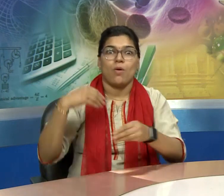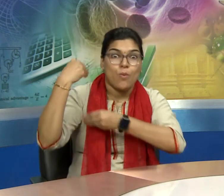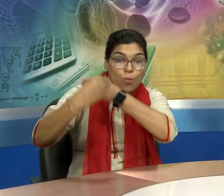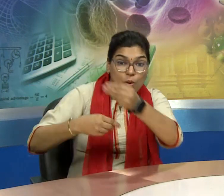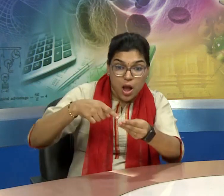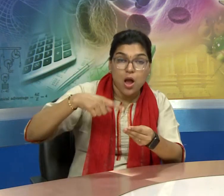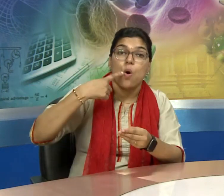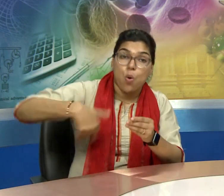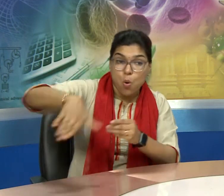traditional information